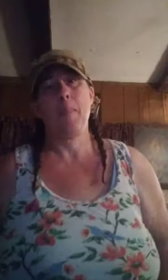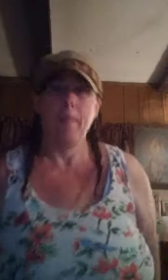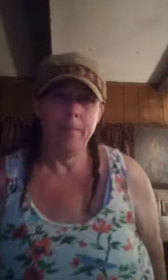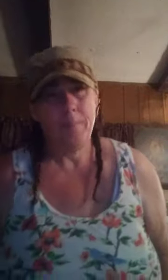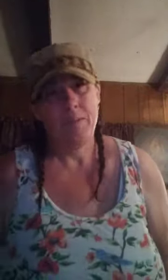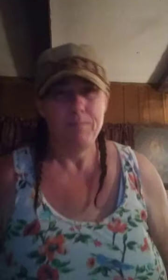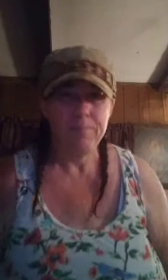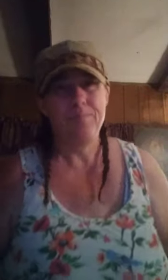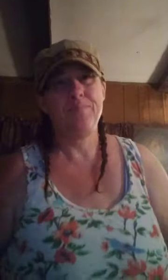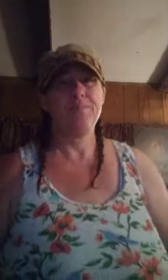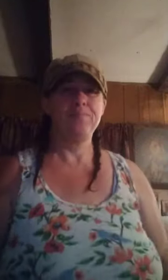I was a sailor.